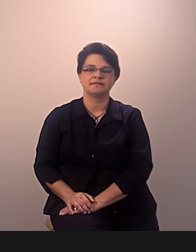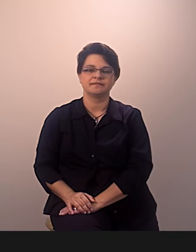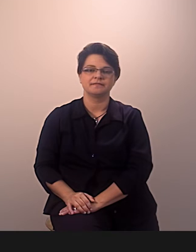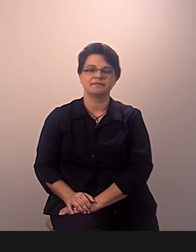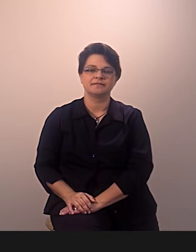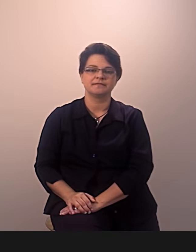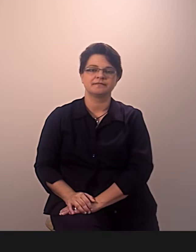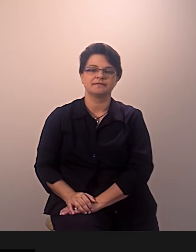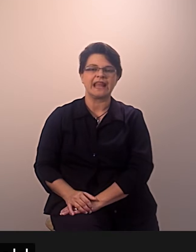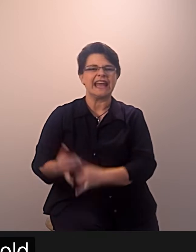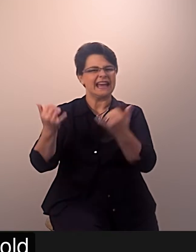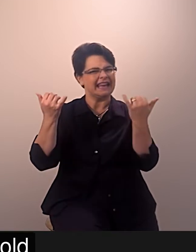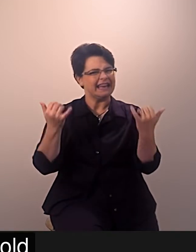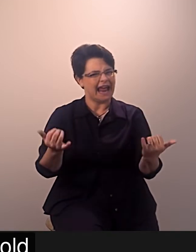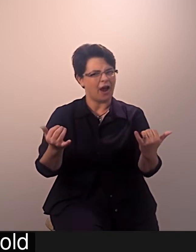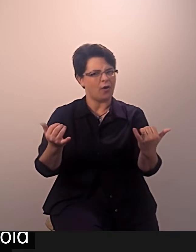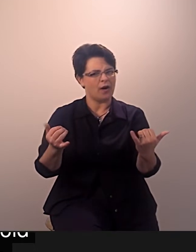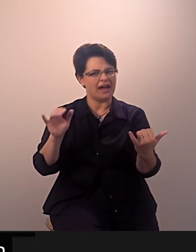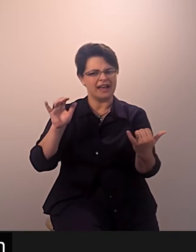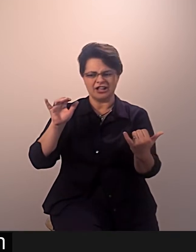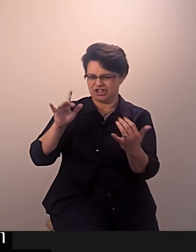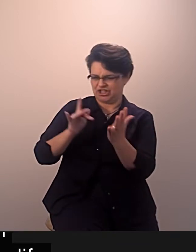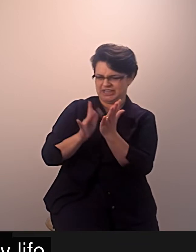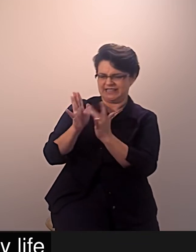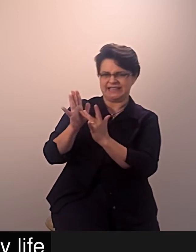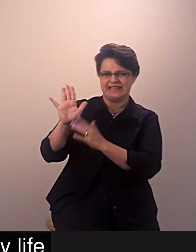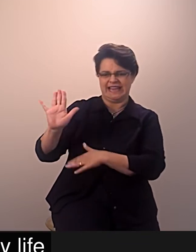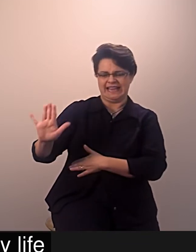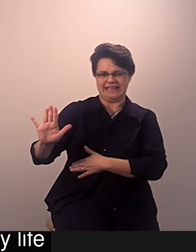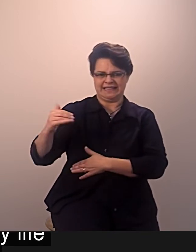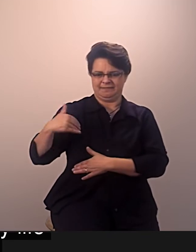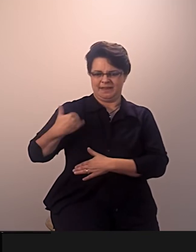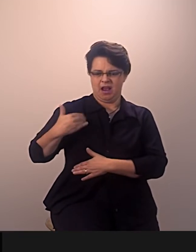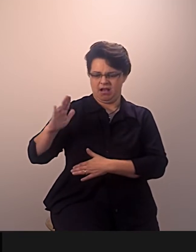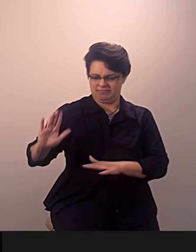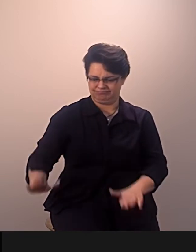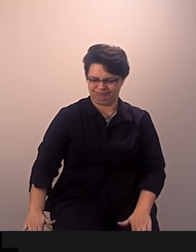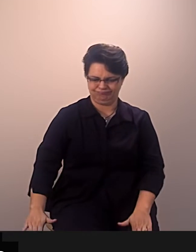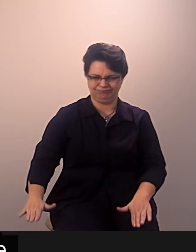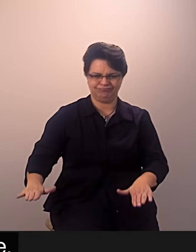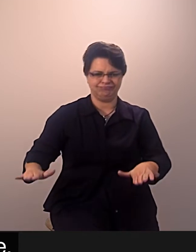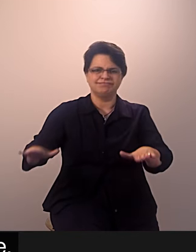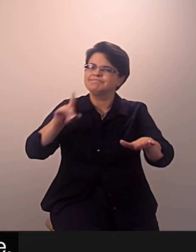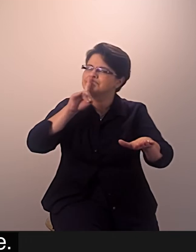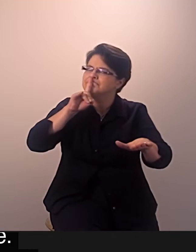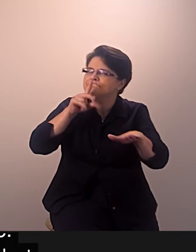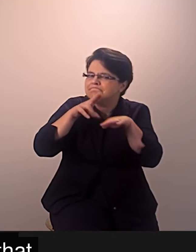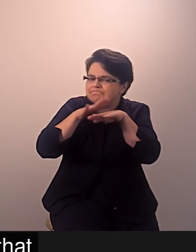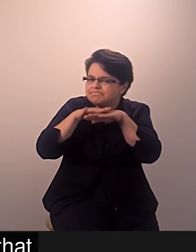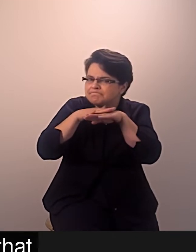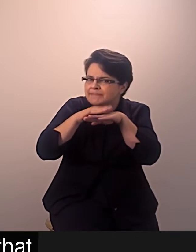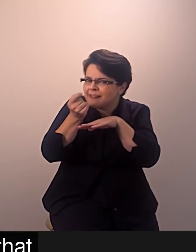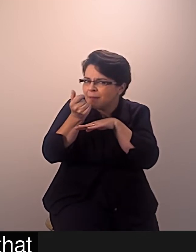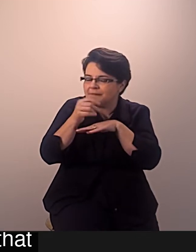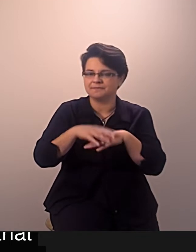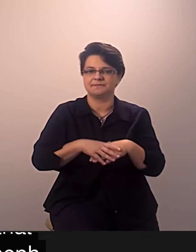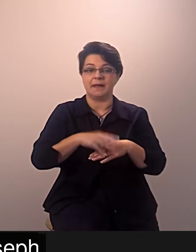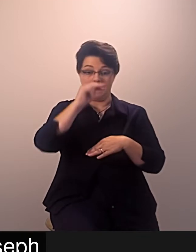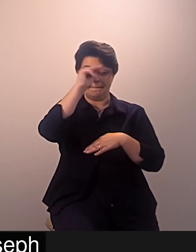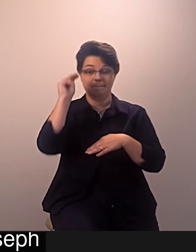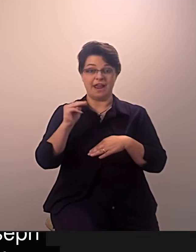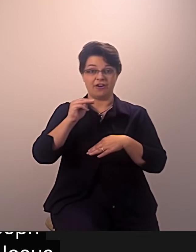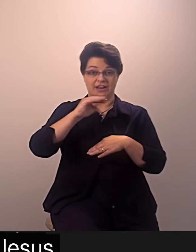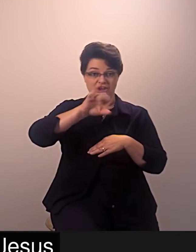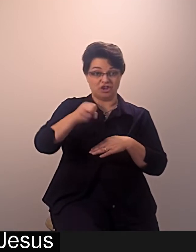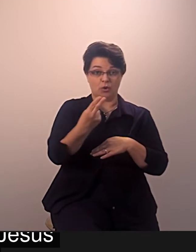We are not told very much about the early life of Jesus in the Bible. We are told that Mary and Joseph took the baby Jesus